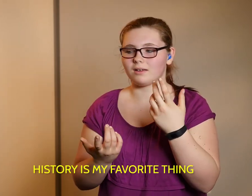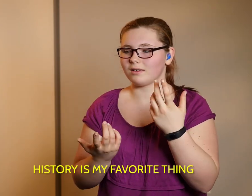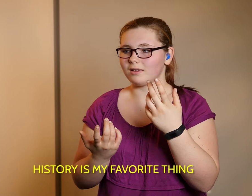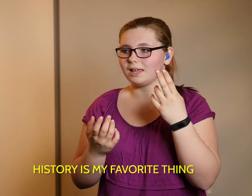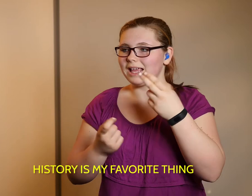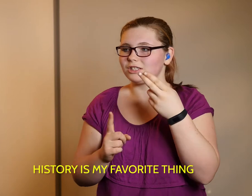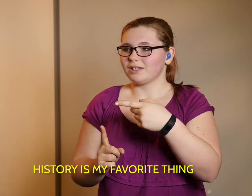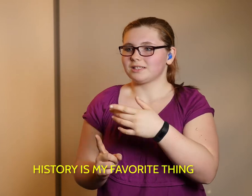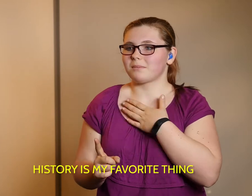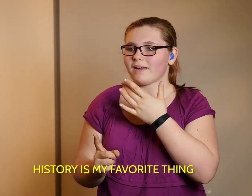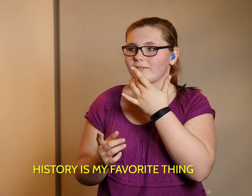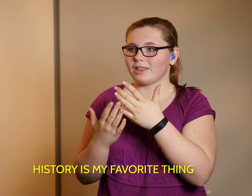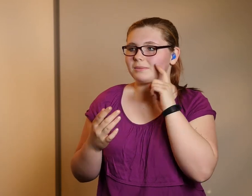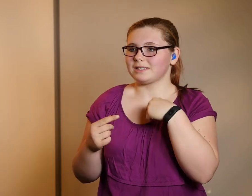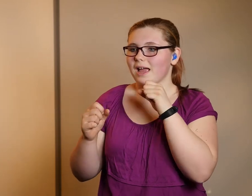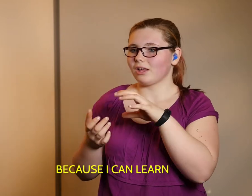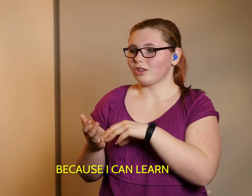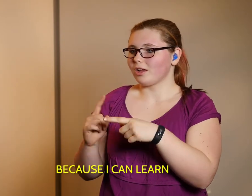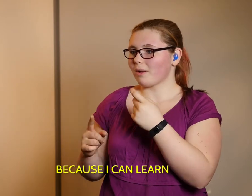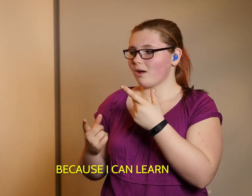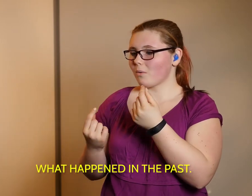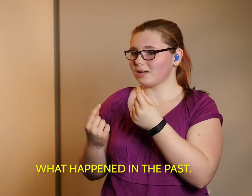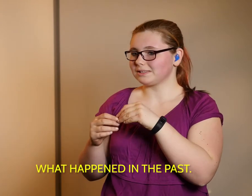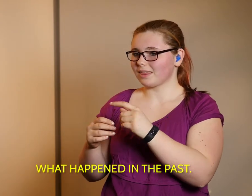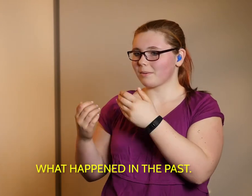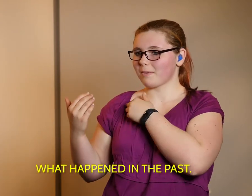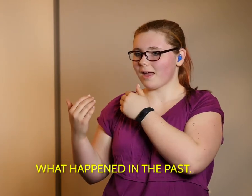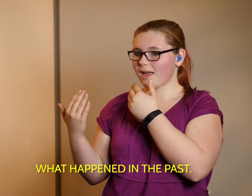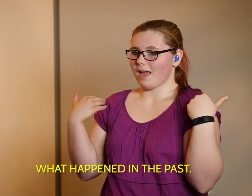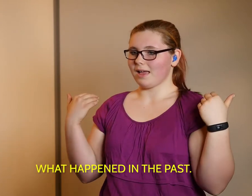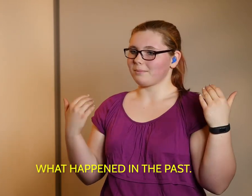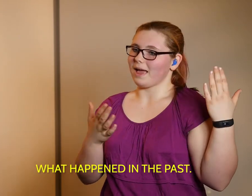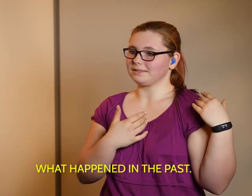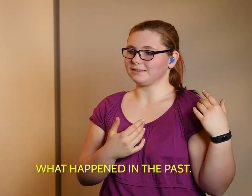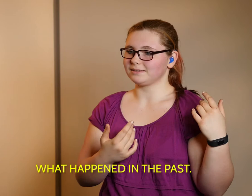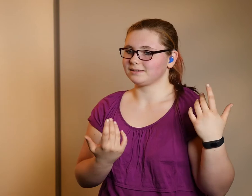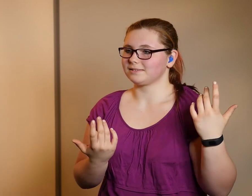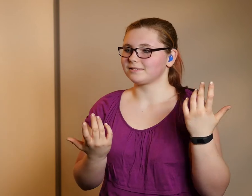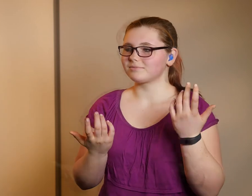History is my favorite thing because I can learn what happened in the past.